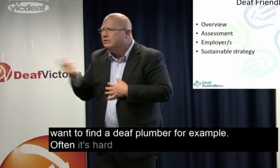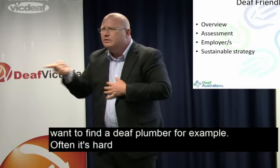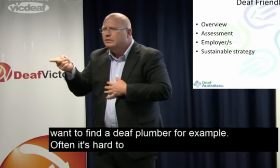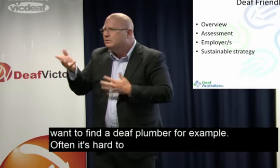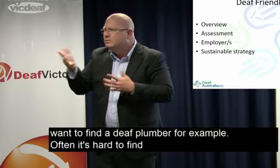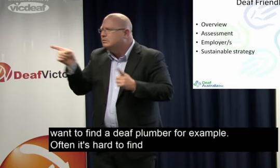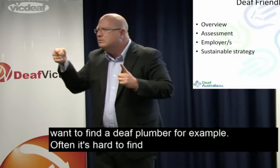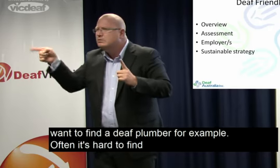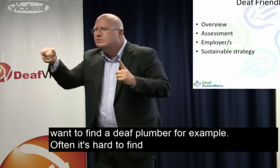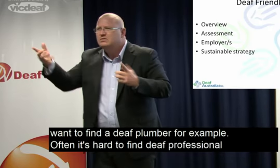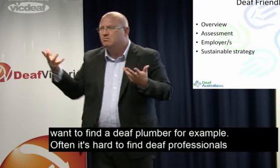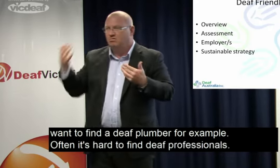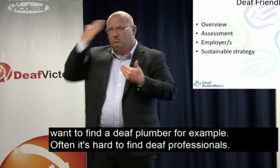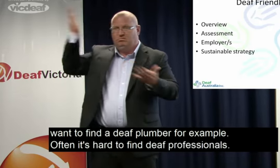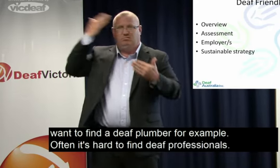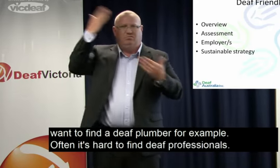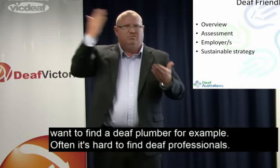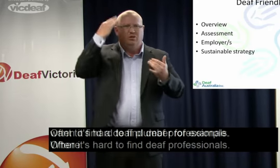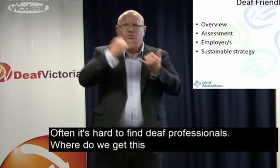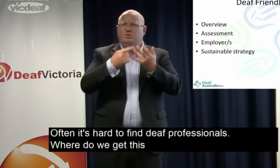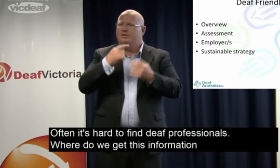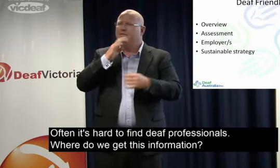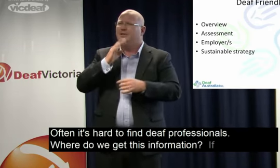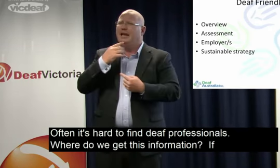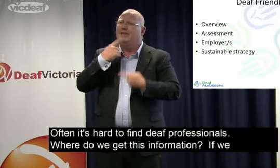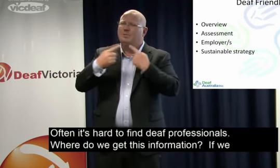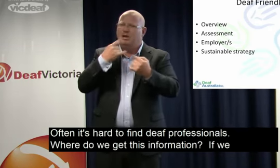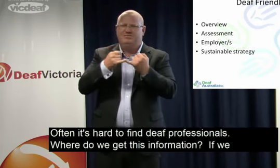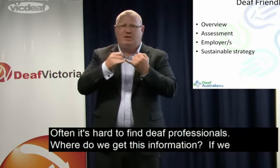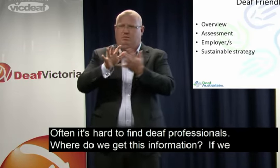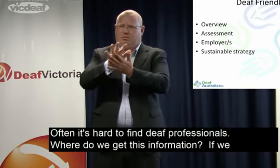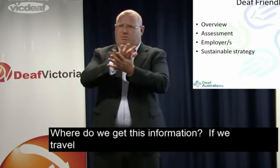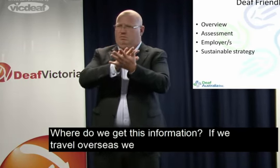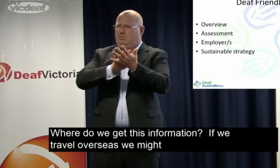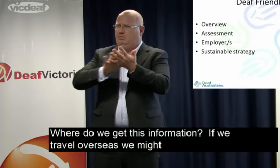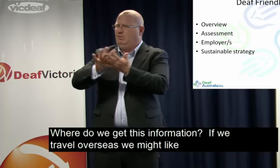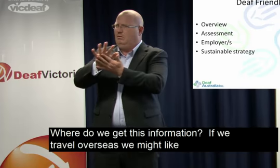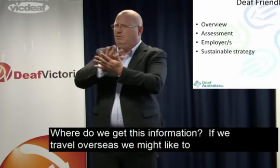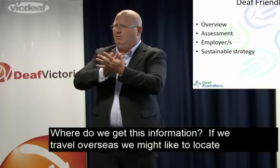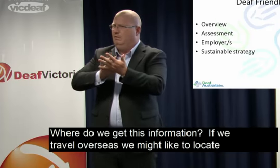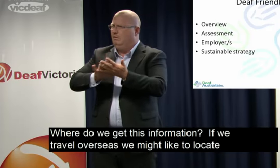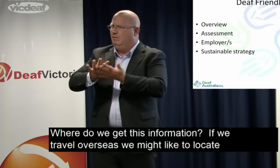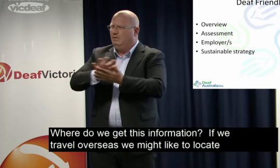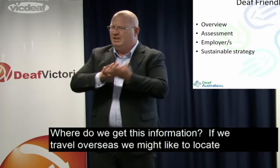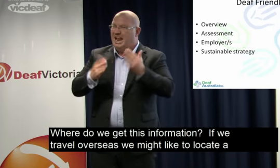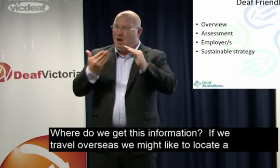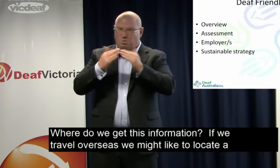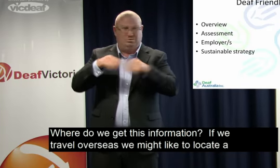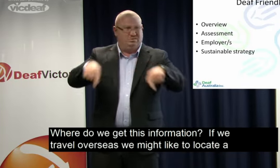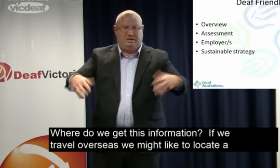want to locate a deaf group that operates within that country or state, and we don't have access to it. So the information is